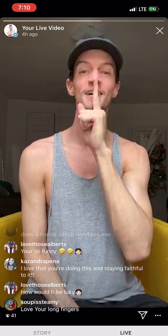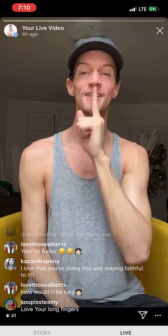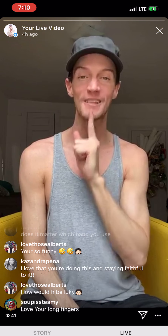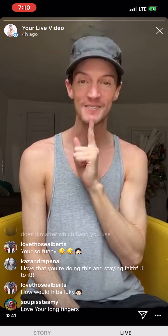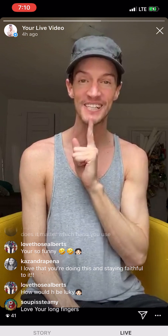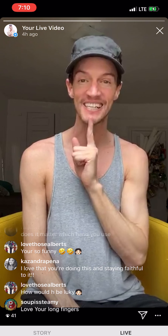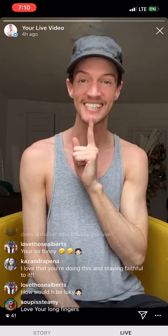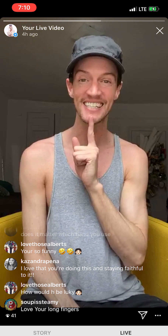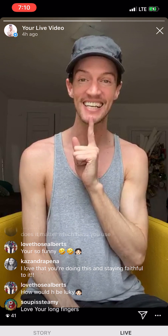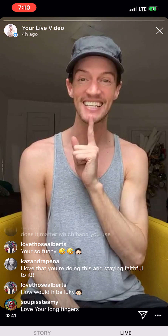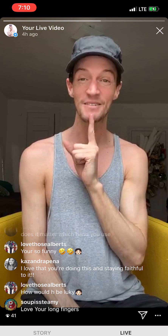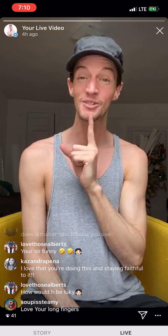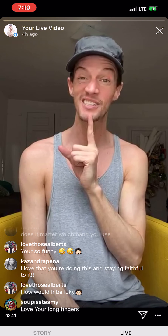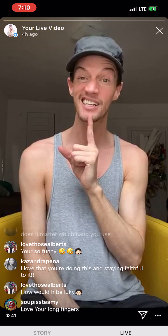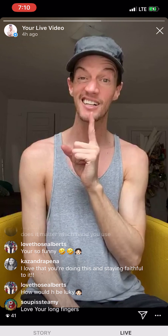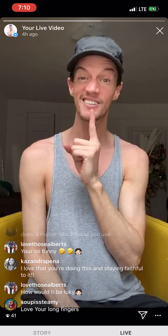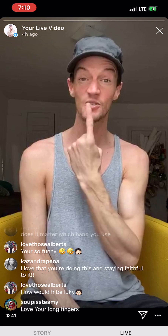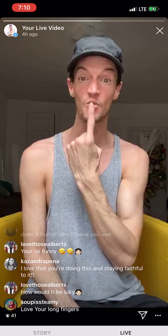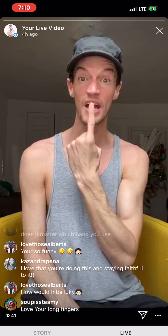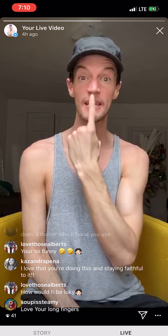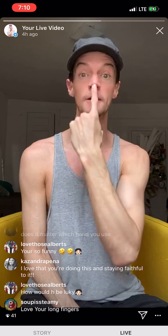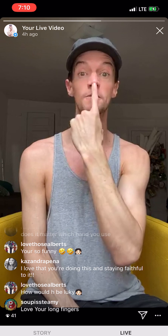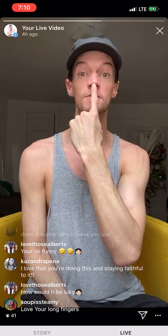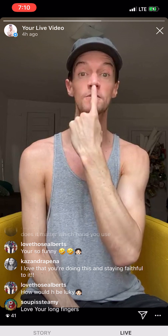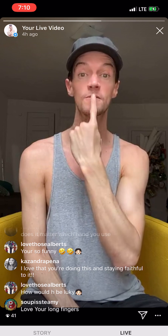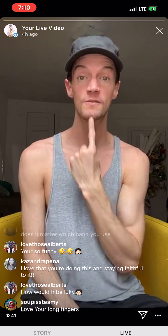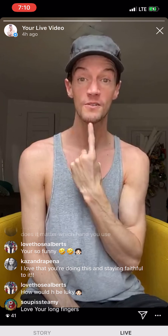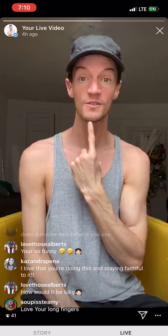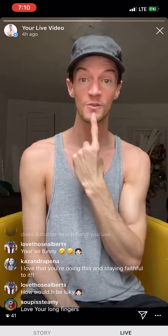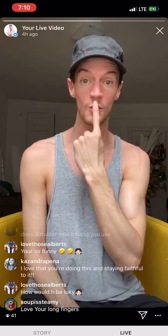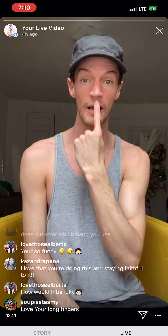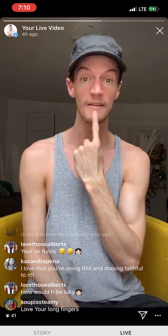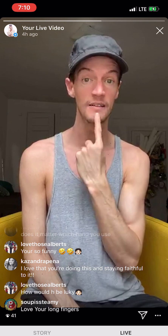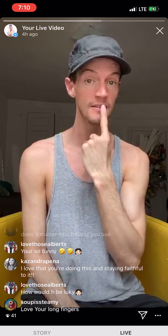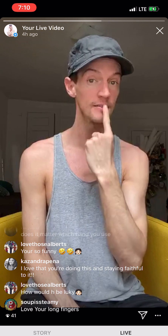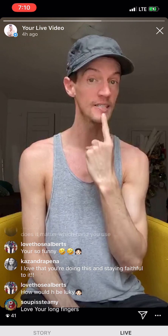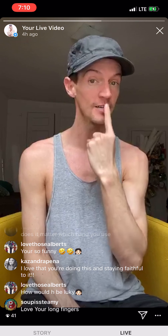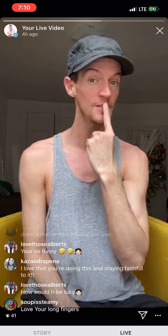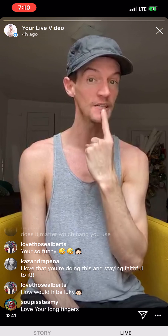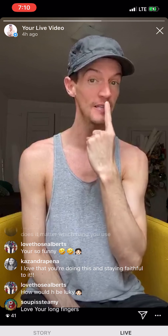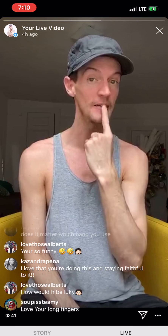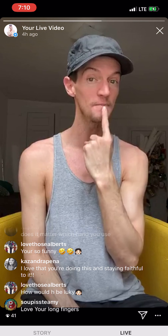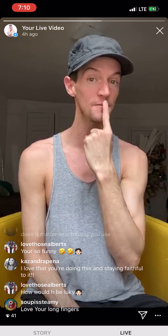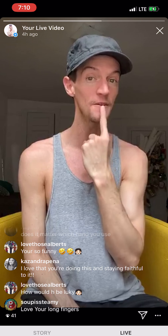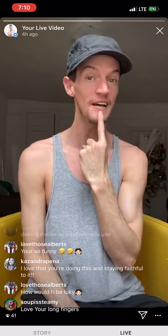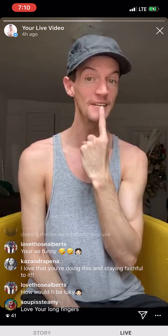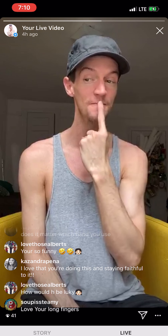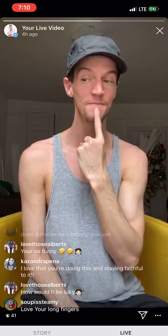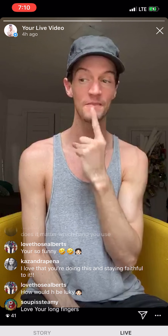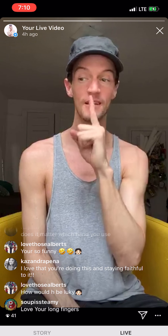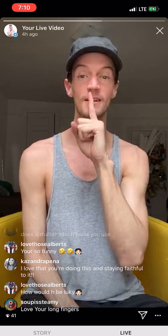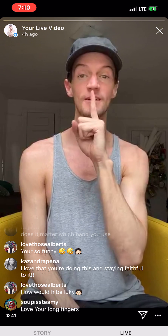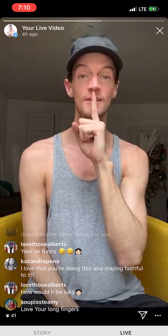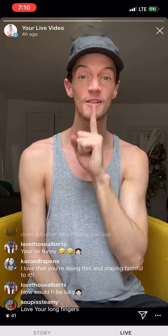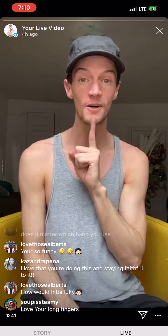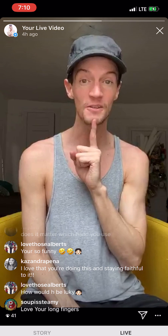Lonely. Similar to the color red. Red. It's just kind of showing the lips. Red. Lonely.